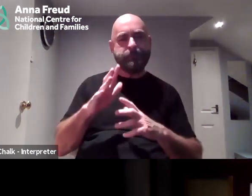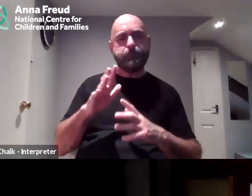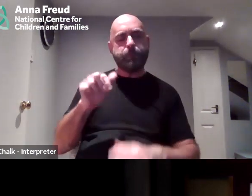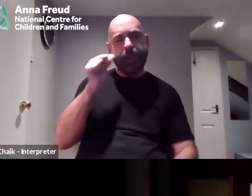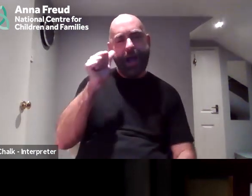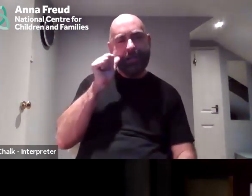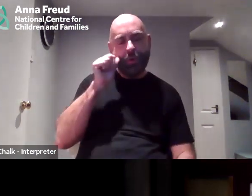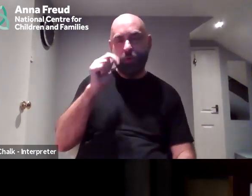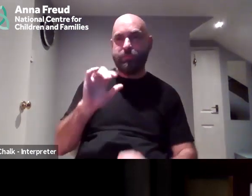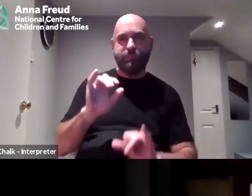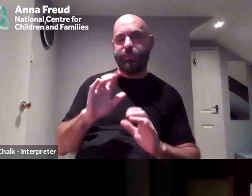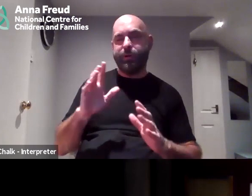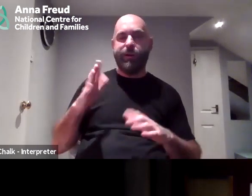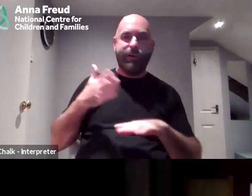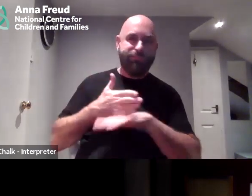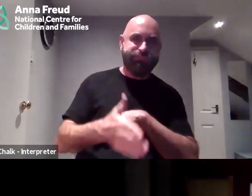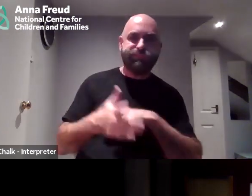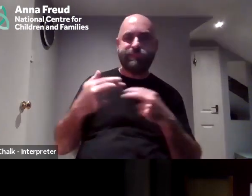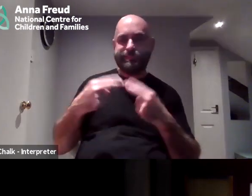had a bit of a day of it, and